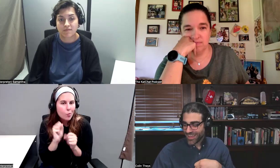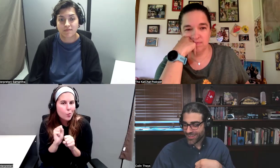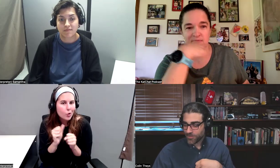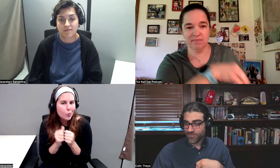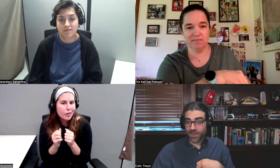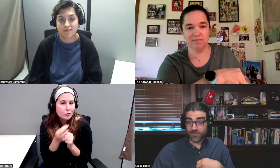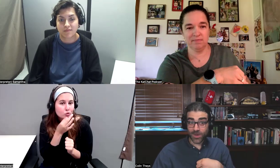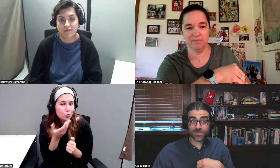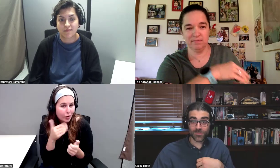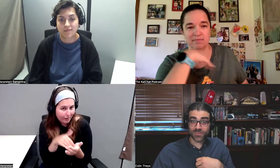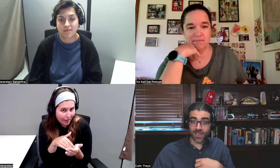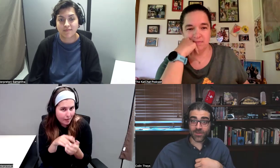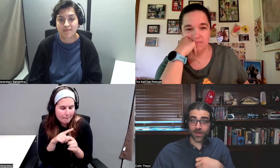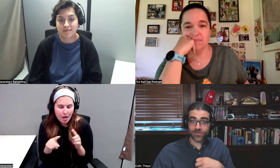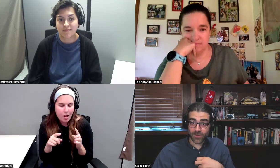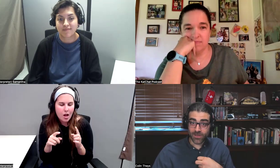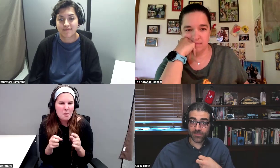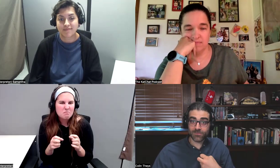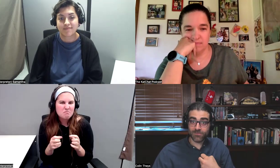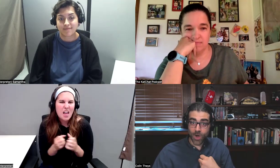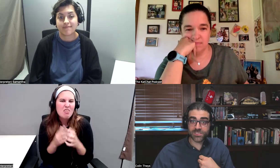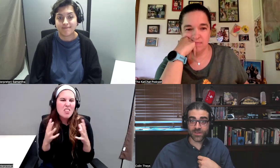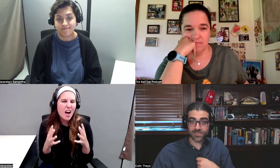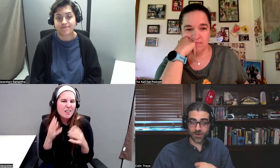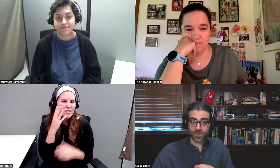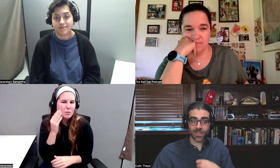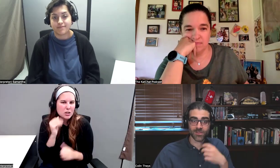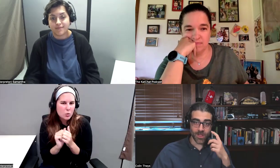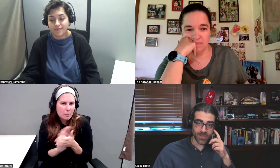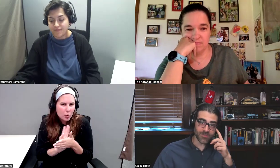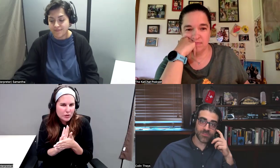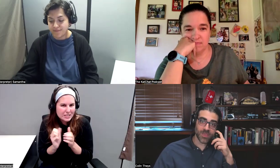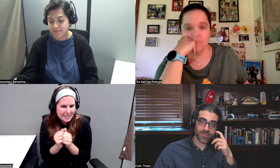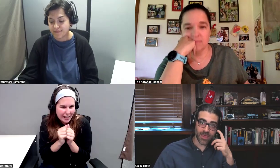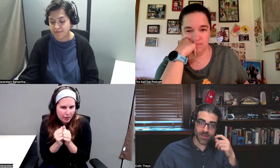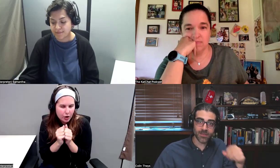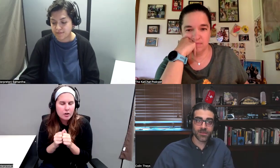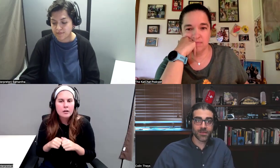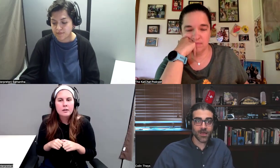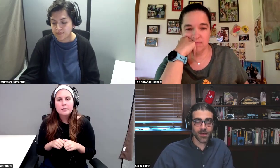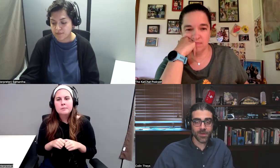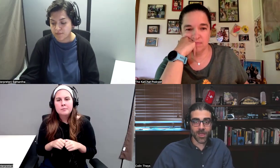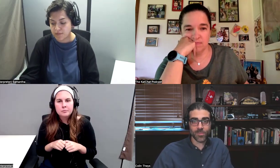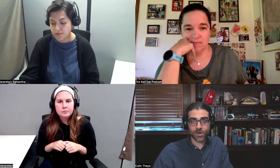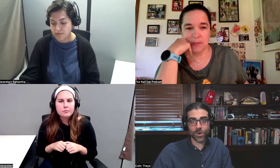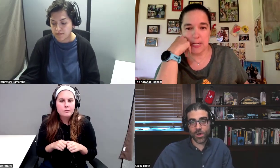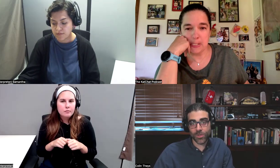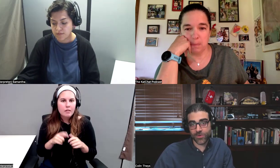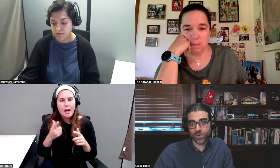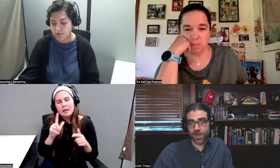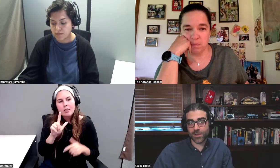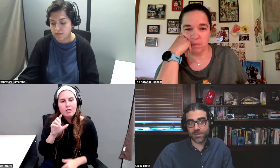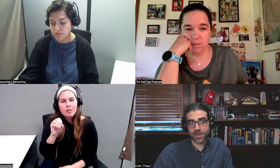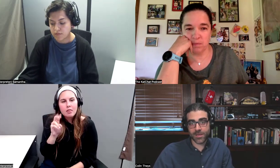that we've done a bunch of movies together now, most of us starting with Love in the Maldives. And then a number